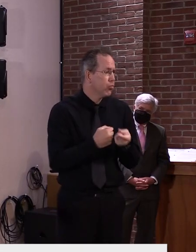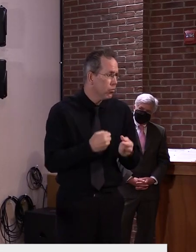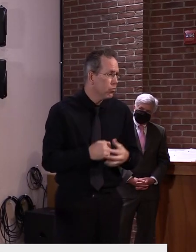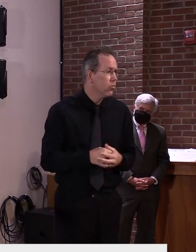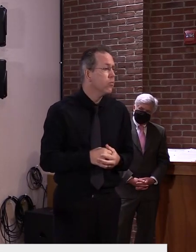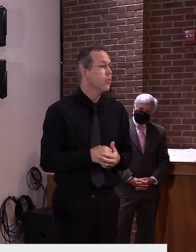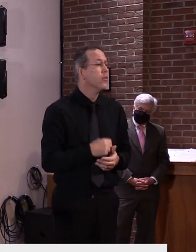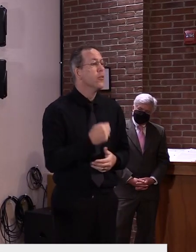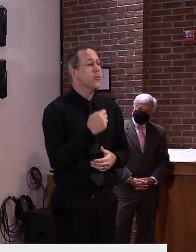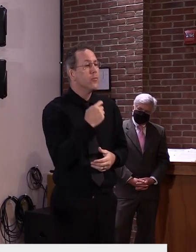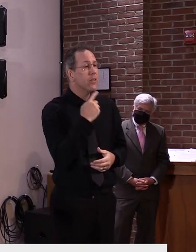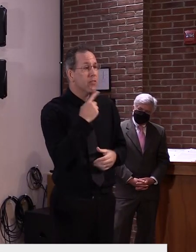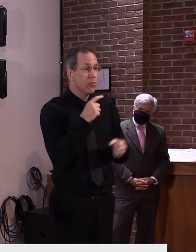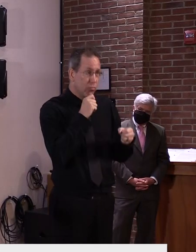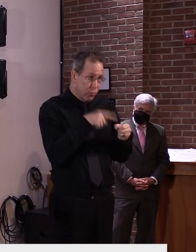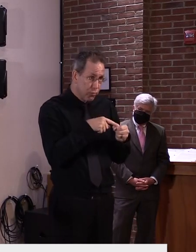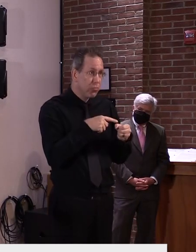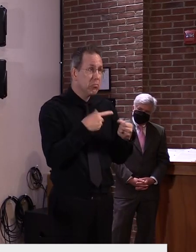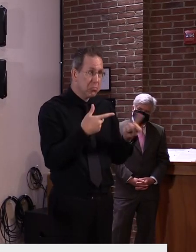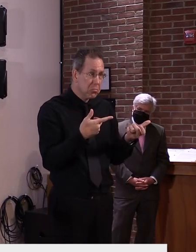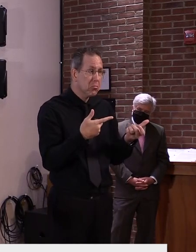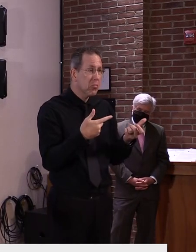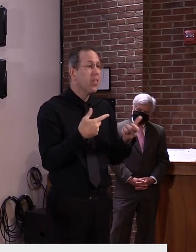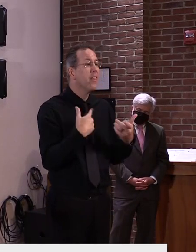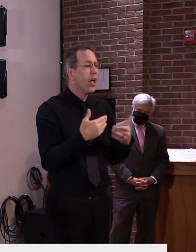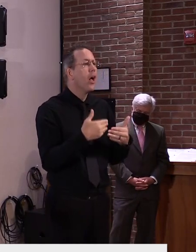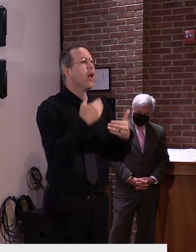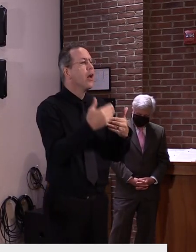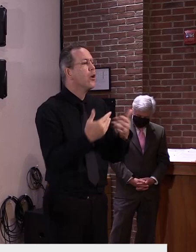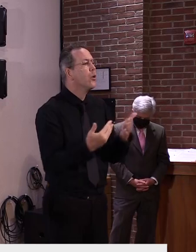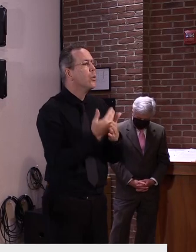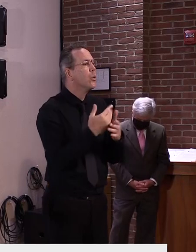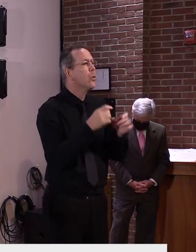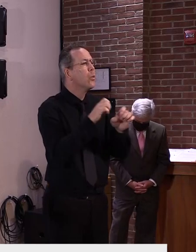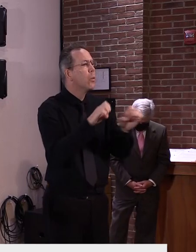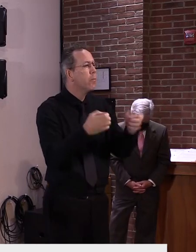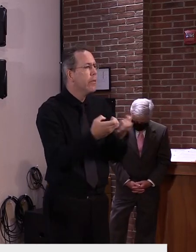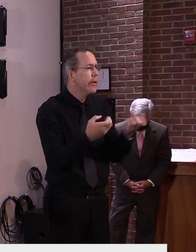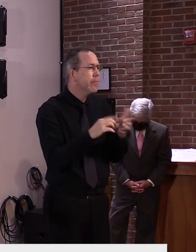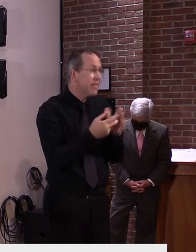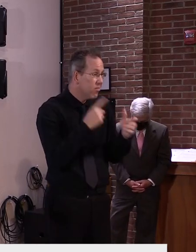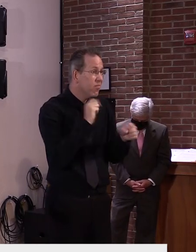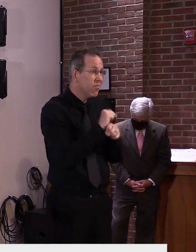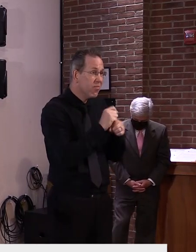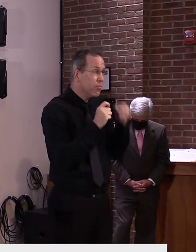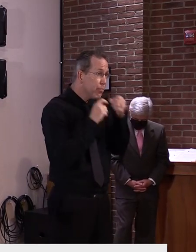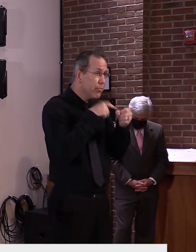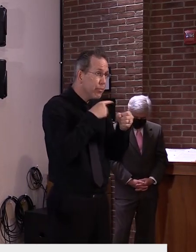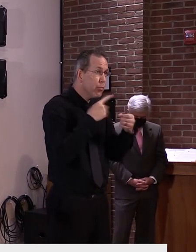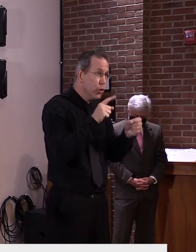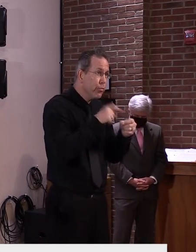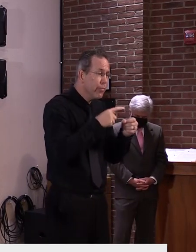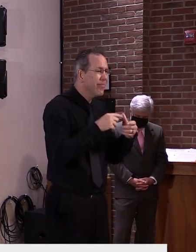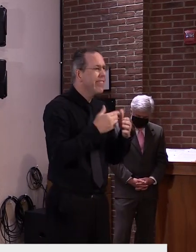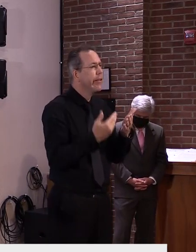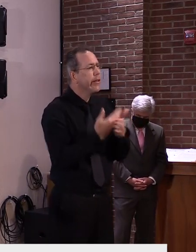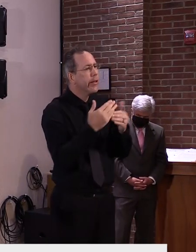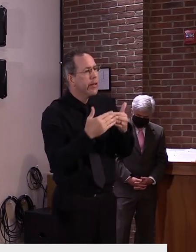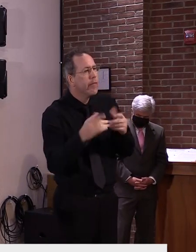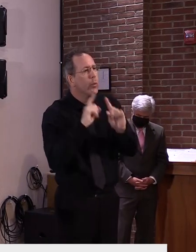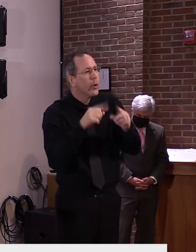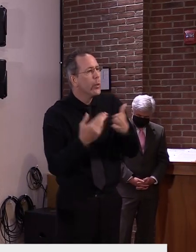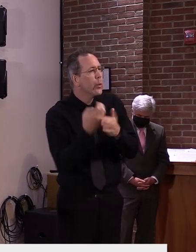of needs from a supply chain standpoint, but we should watch closely in the literature to see